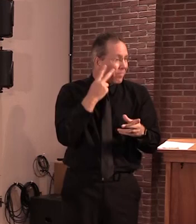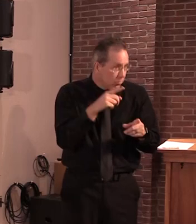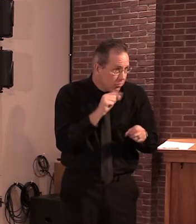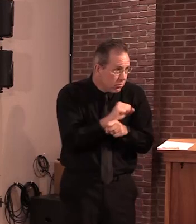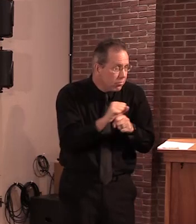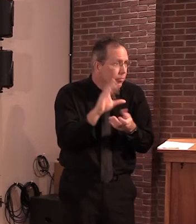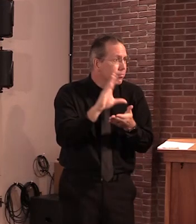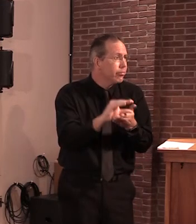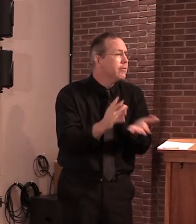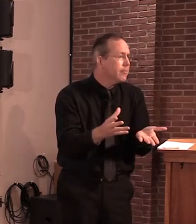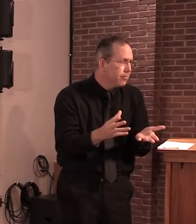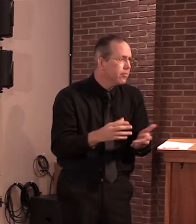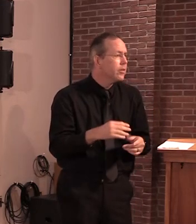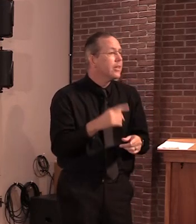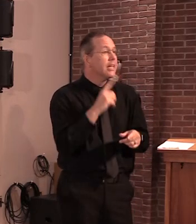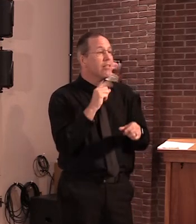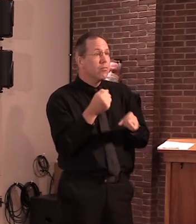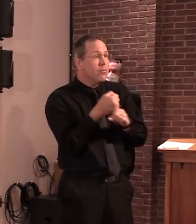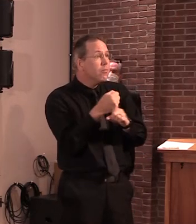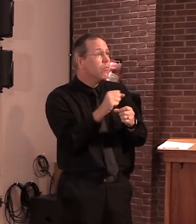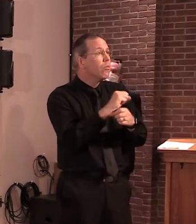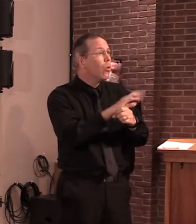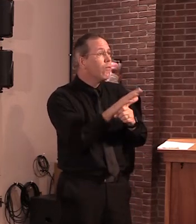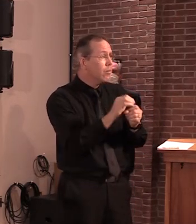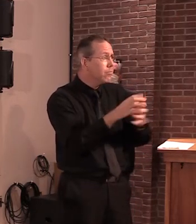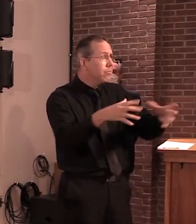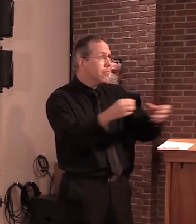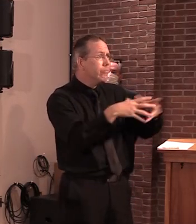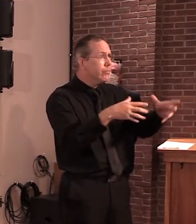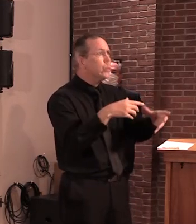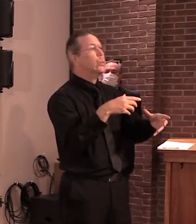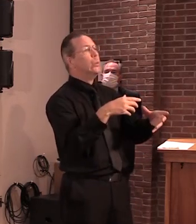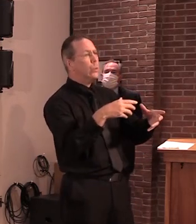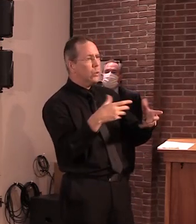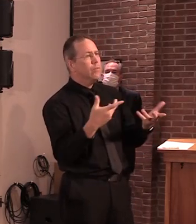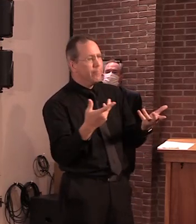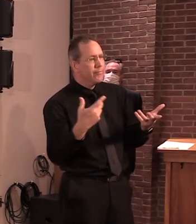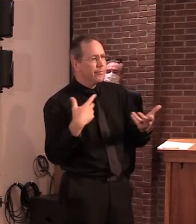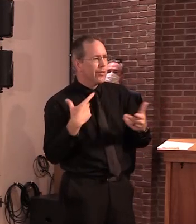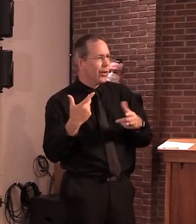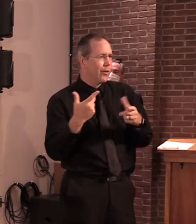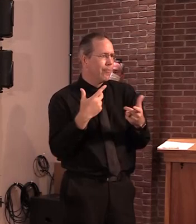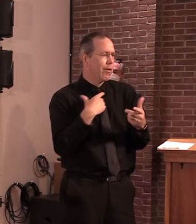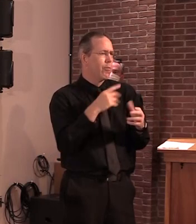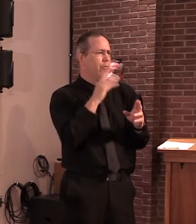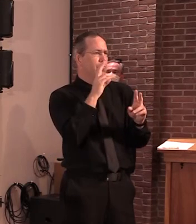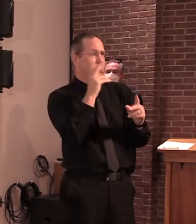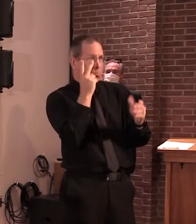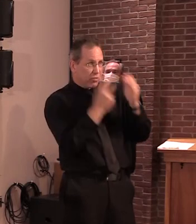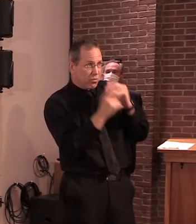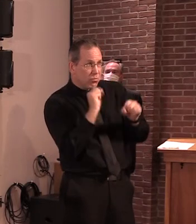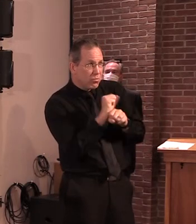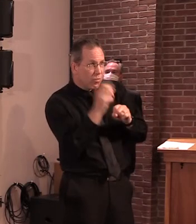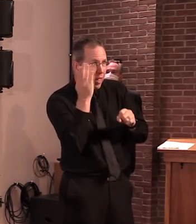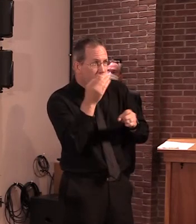college-wide outbreak that I don't frankly foresee in the cards at this point in time.